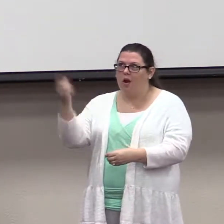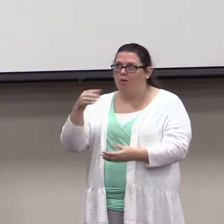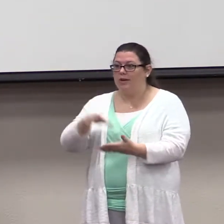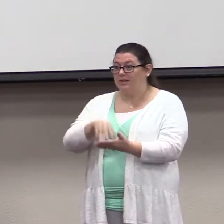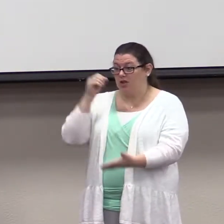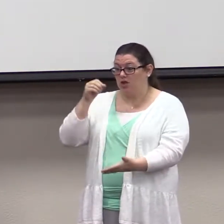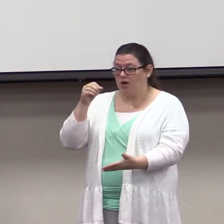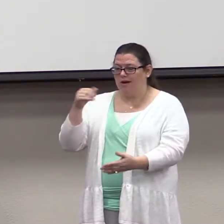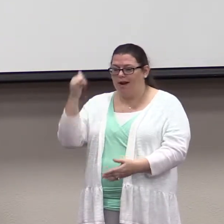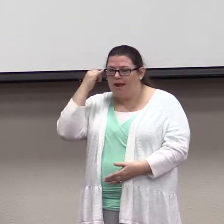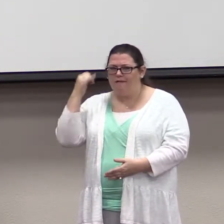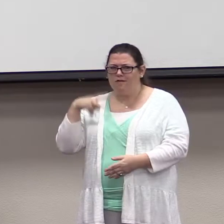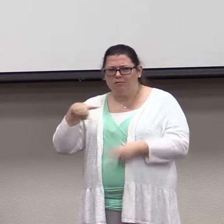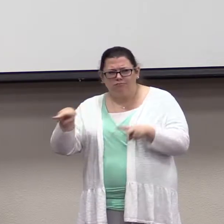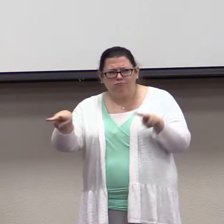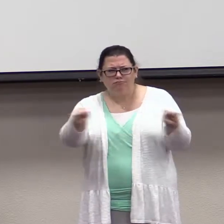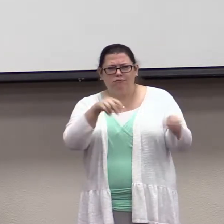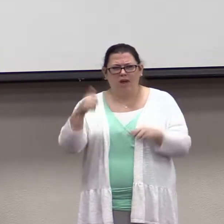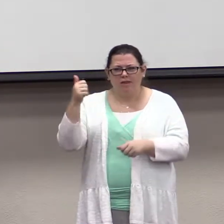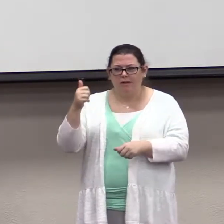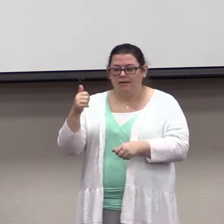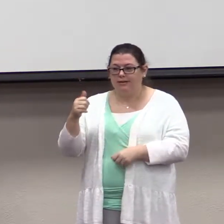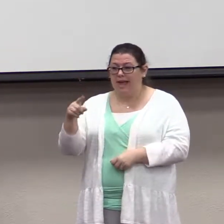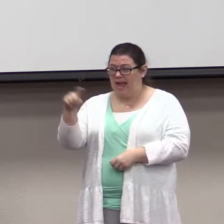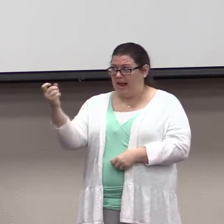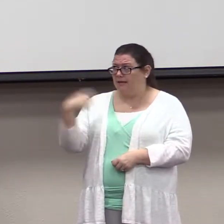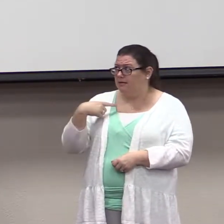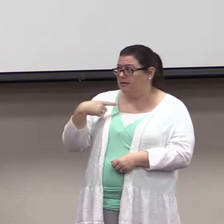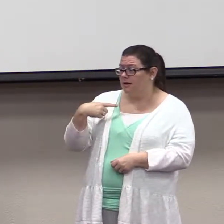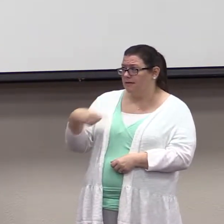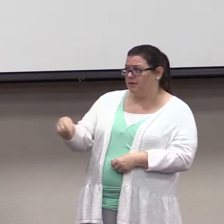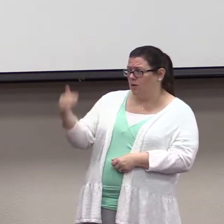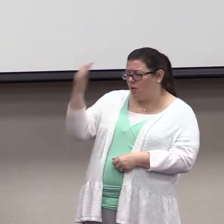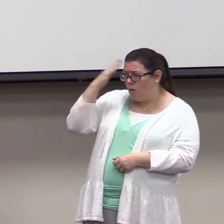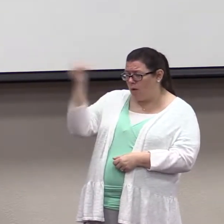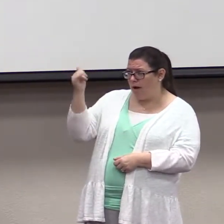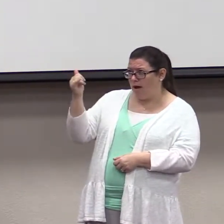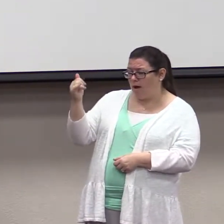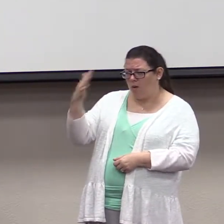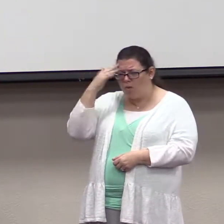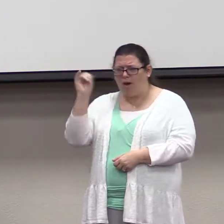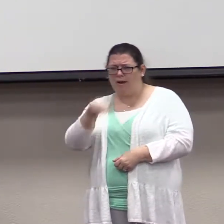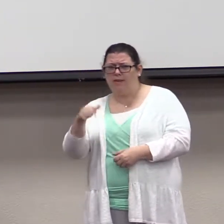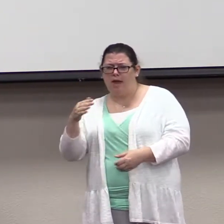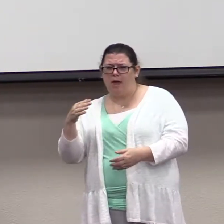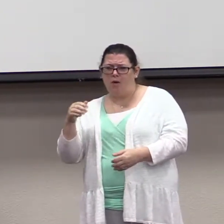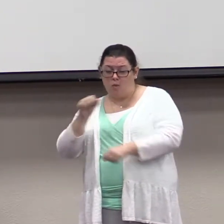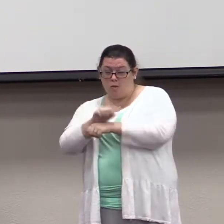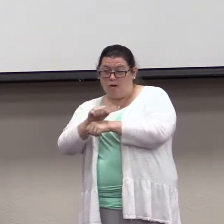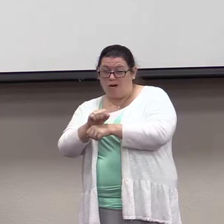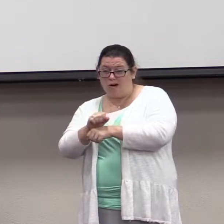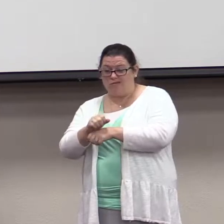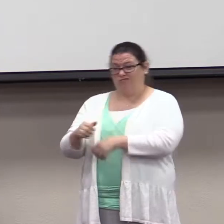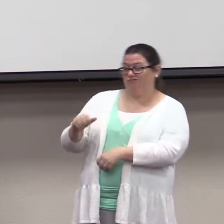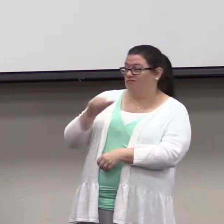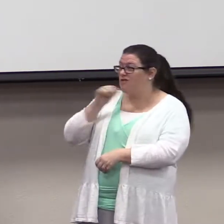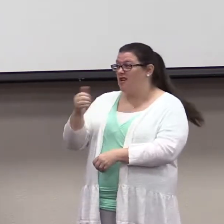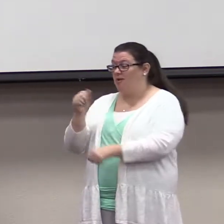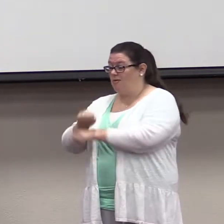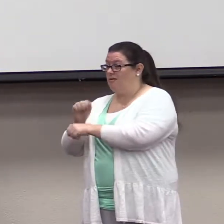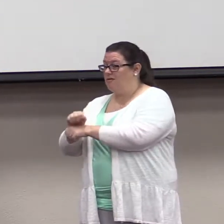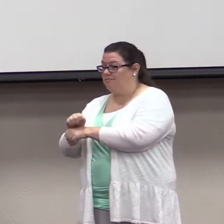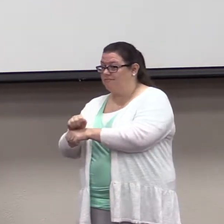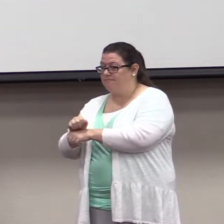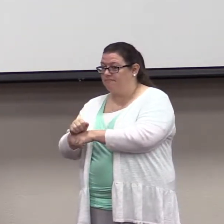ourselves, why? Why did something work or not work? And I think that God shares this same expectation for